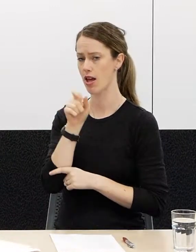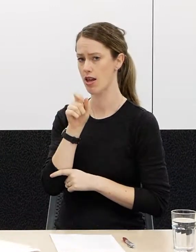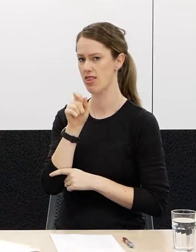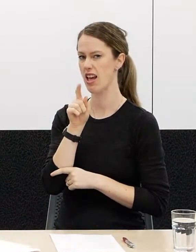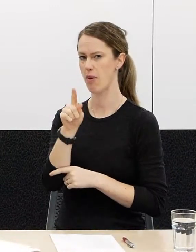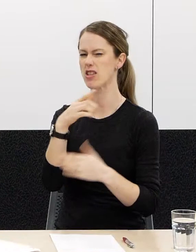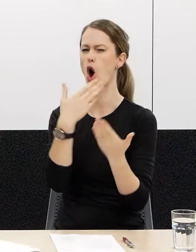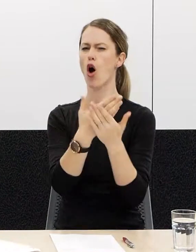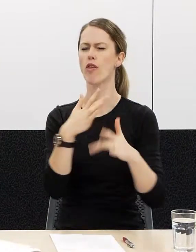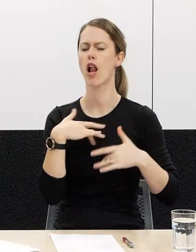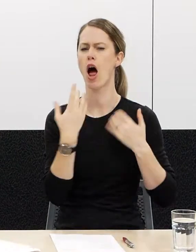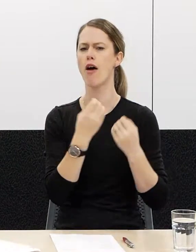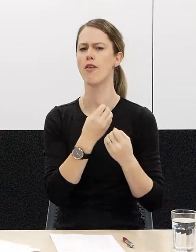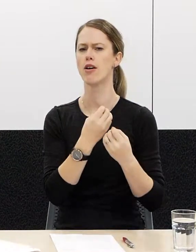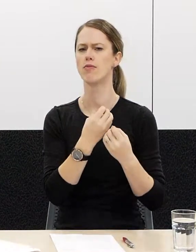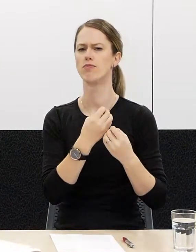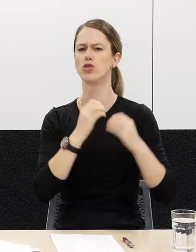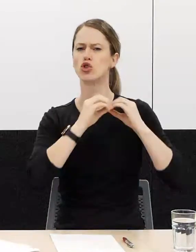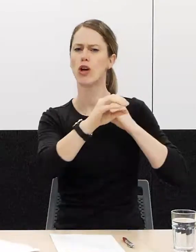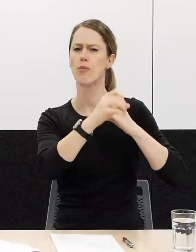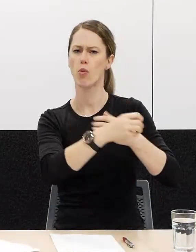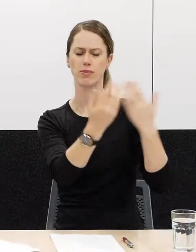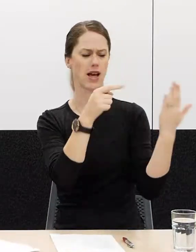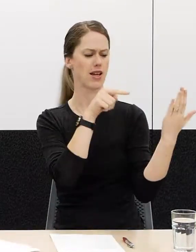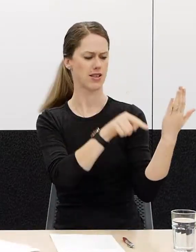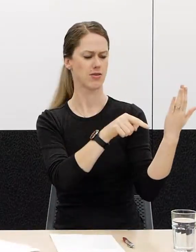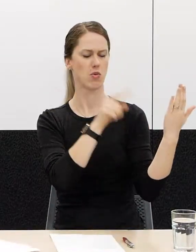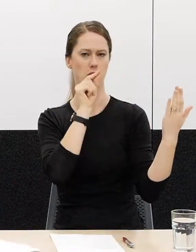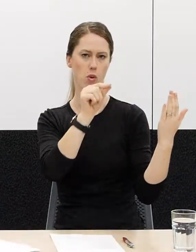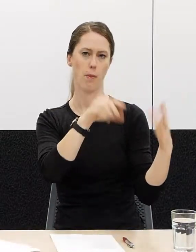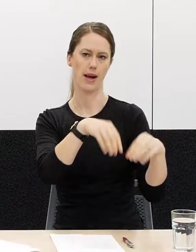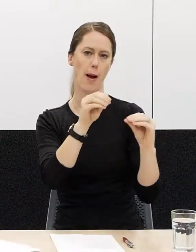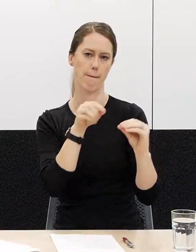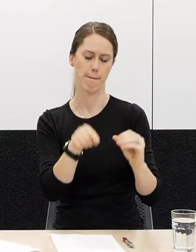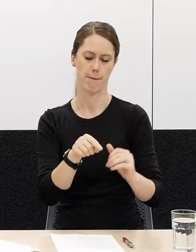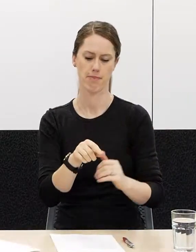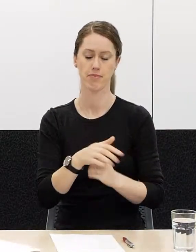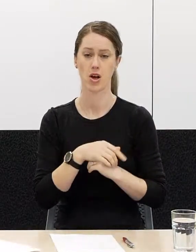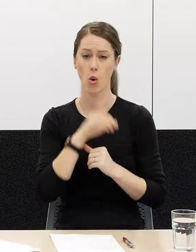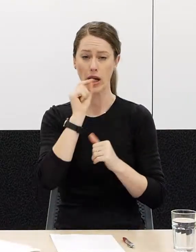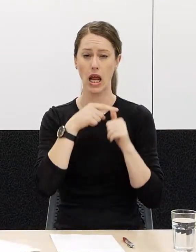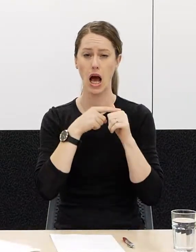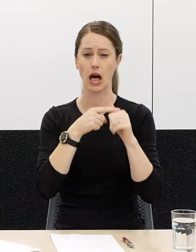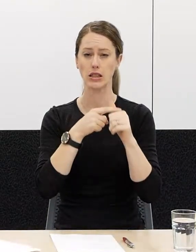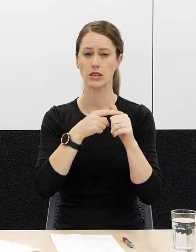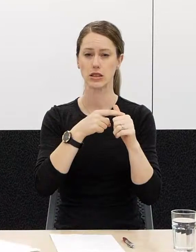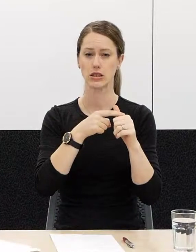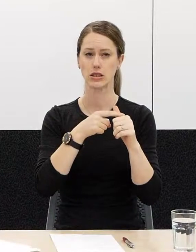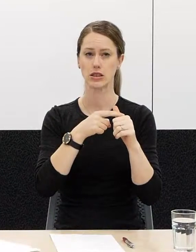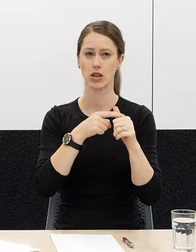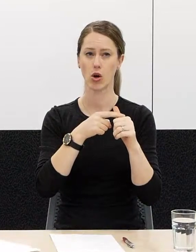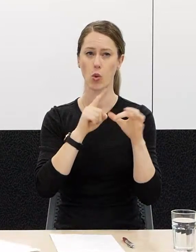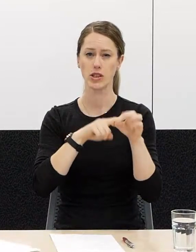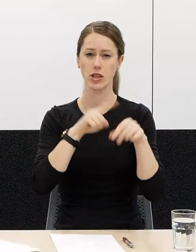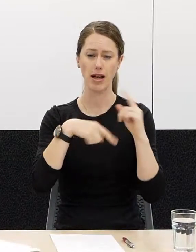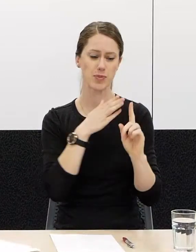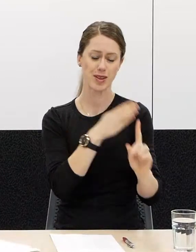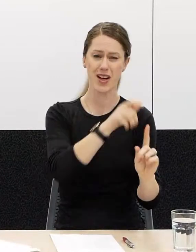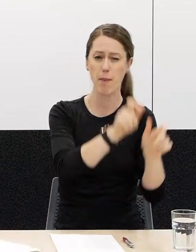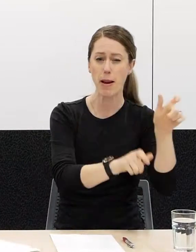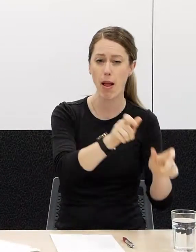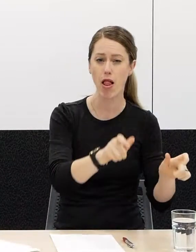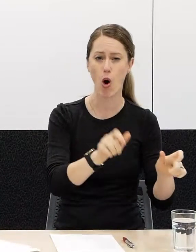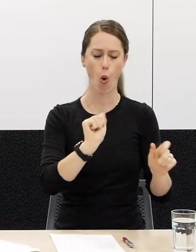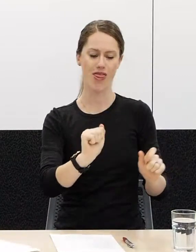address on the live stream webpage and we'll also be able to pick that up. We won't be able to answer questions on specific patient